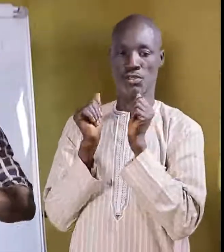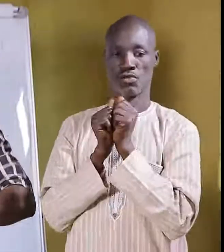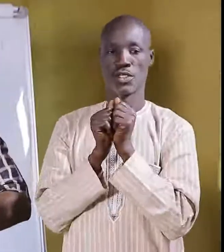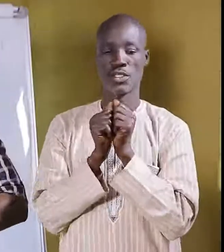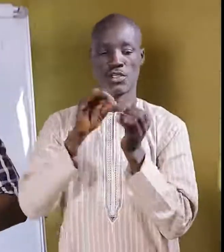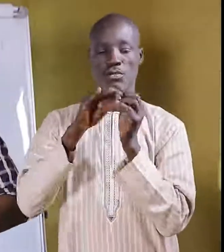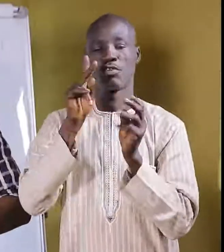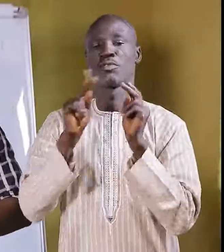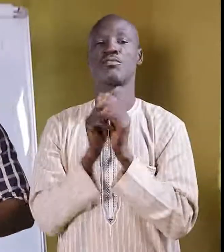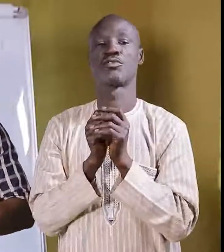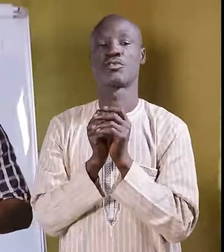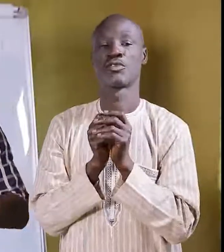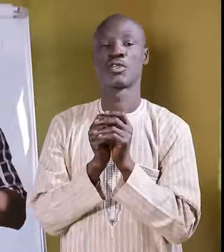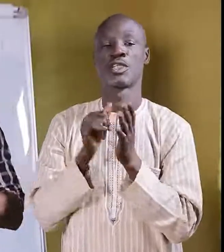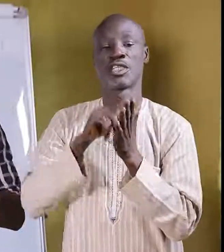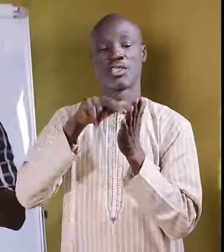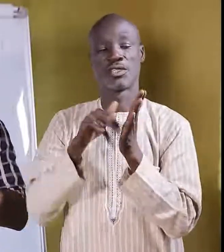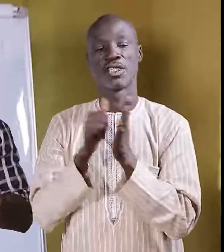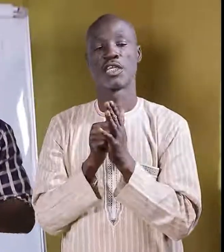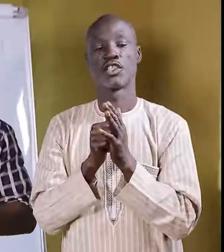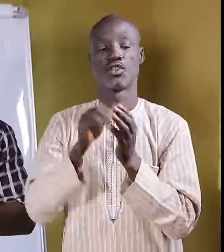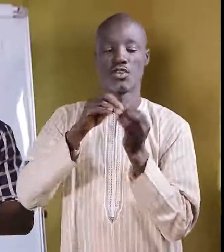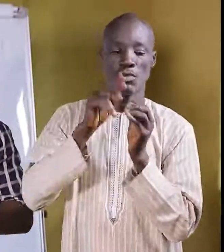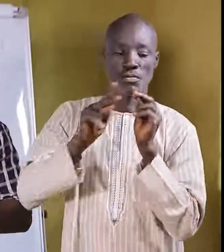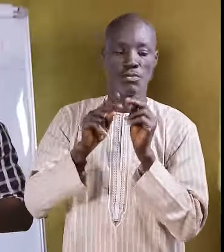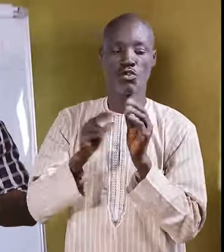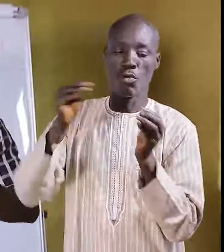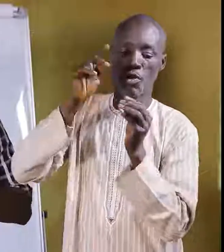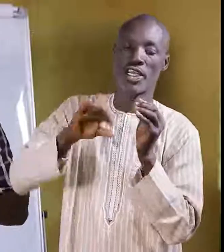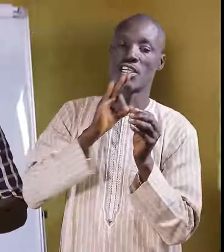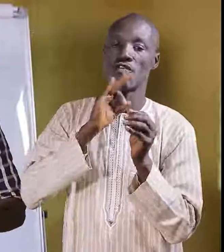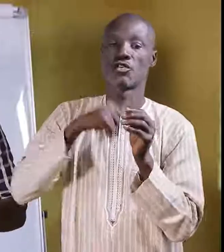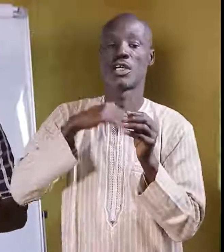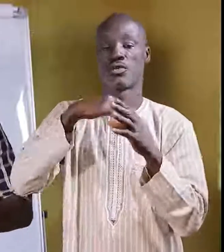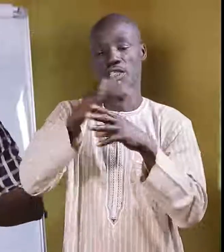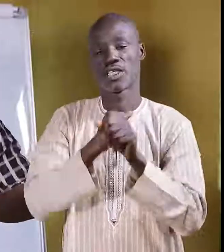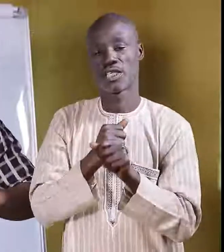will outstrip what is used in sustaining the population. And